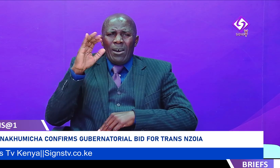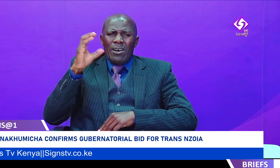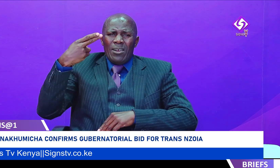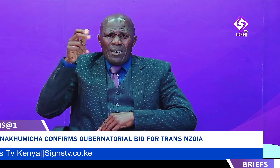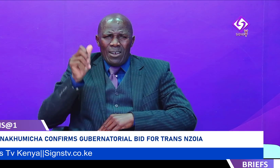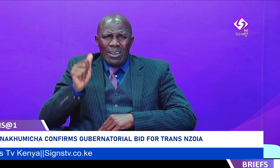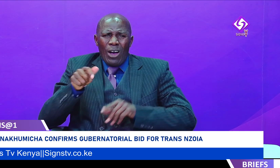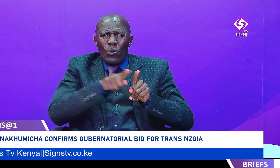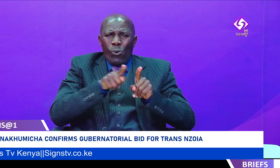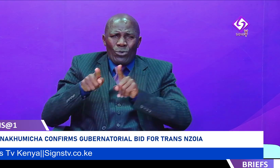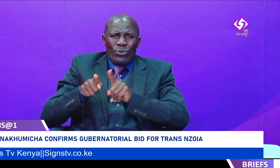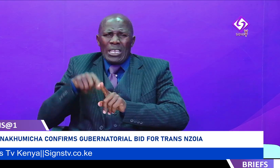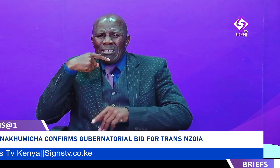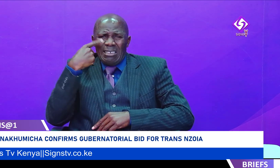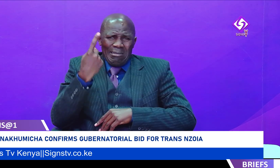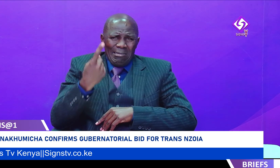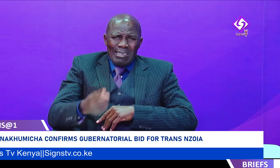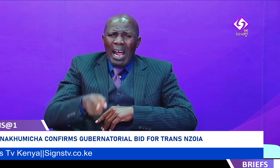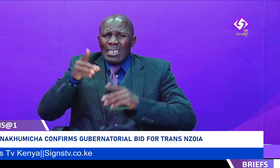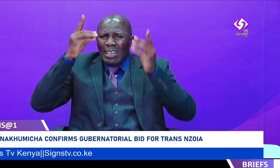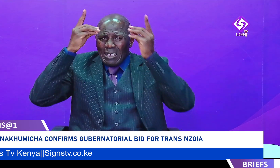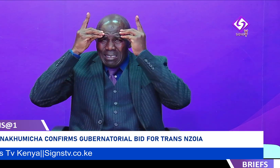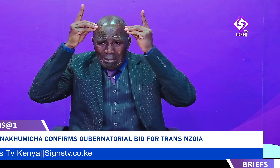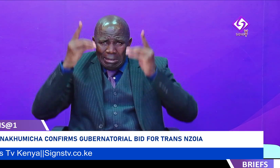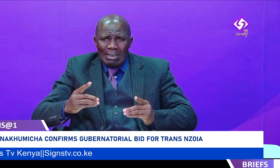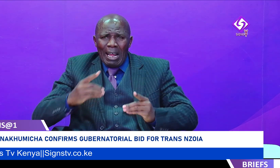stated that her decision to run